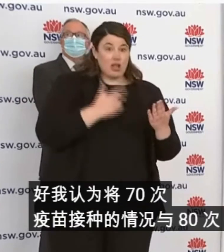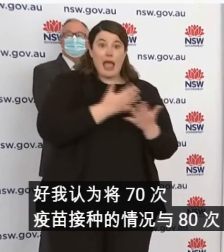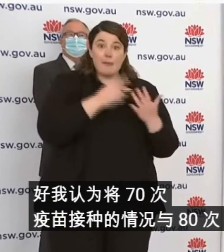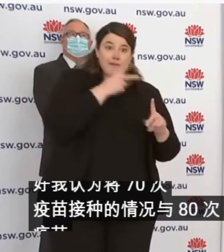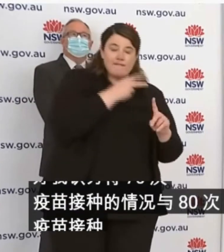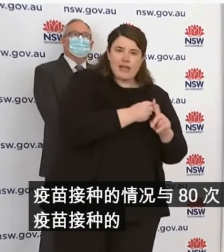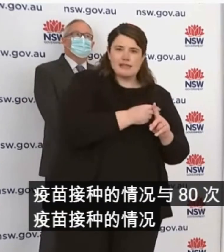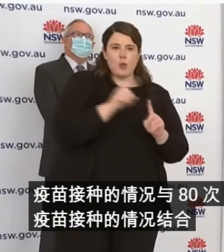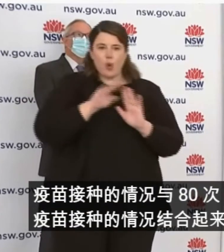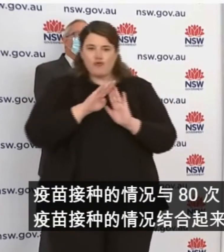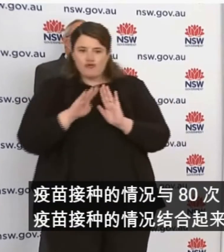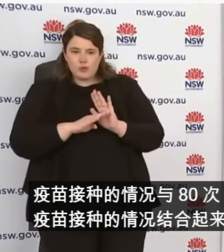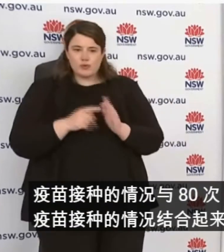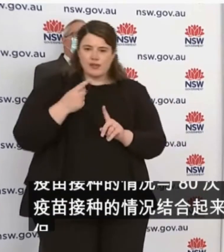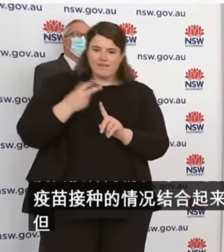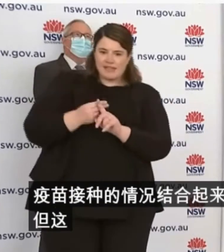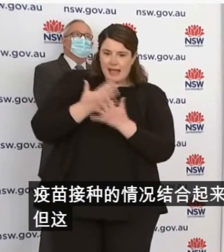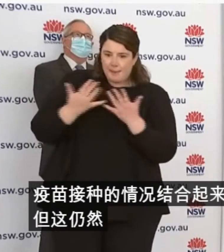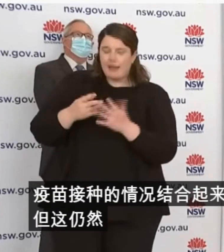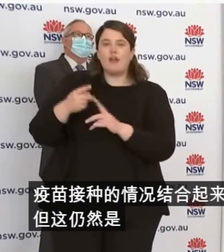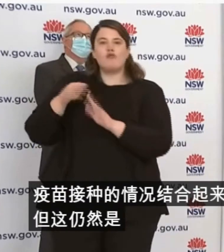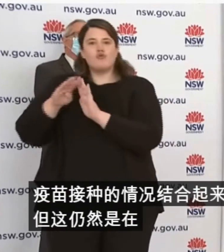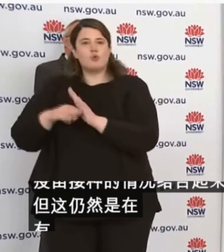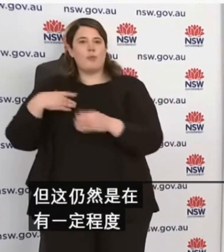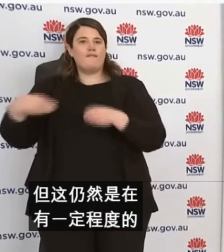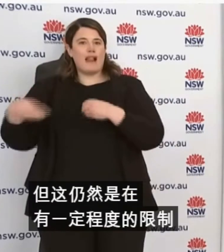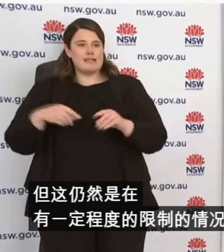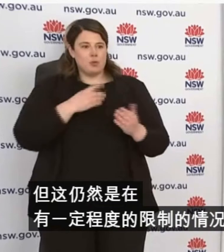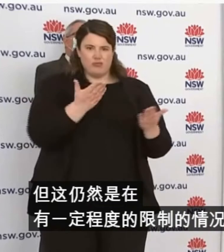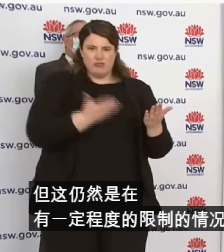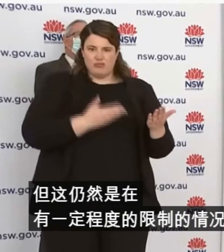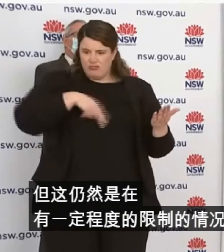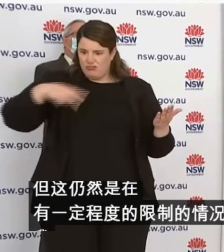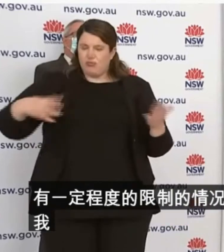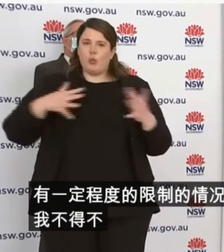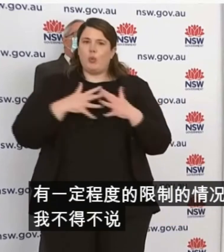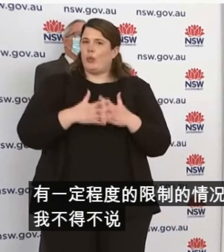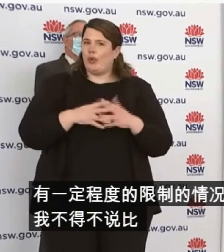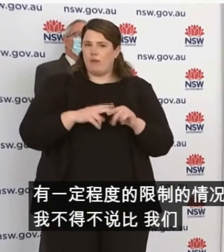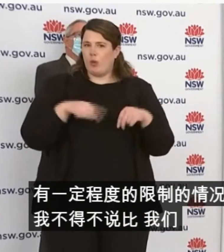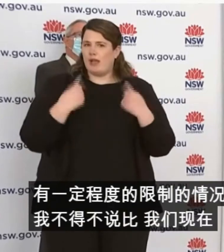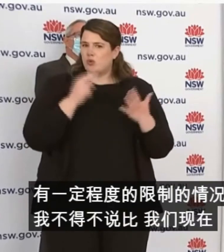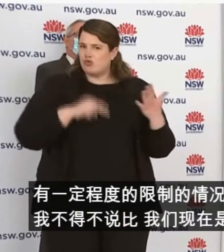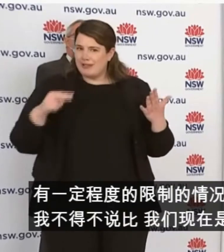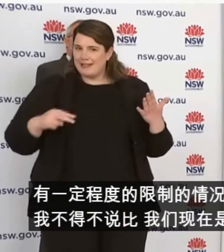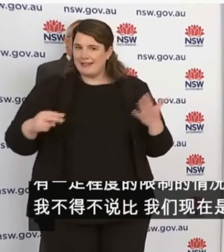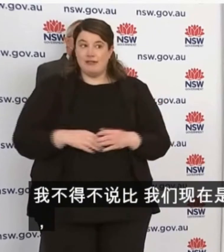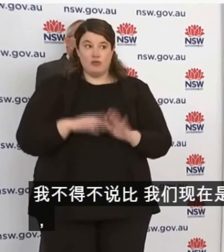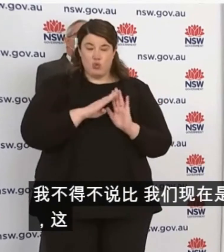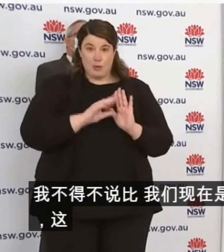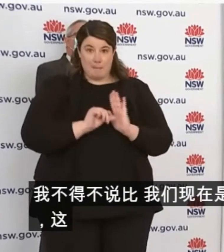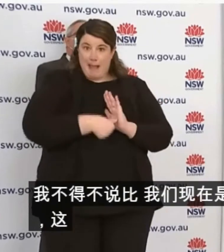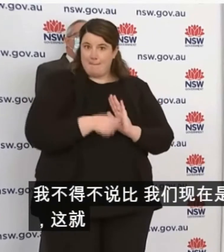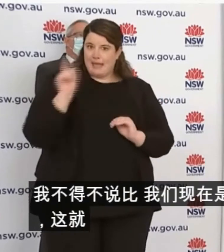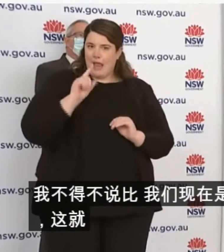what 80% vaccination will look like. But that is still in the context of having a level of restriction. But I have to say, much, much freer than what we are